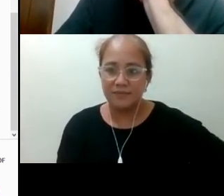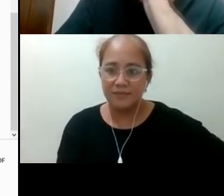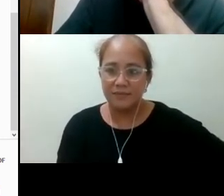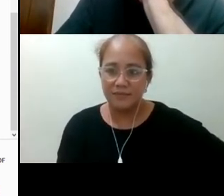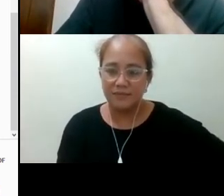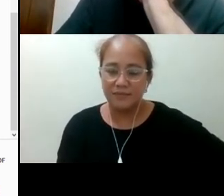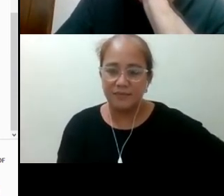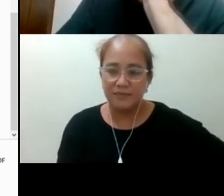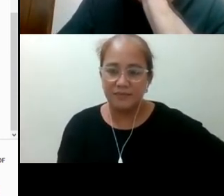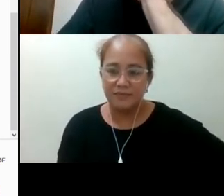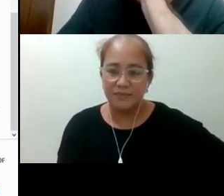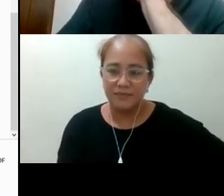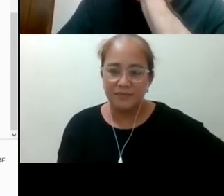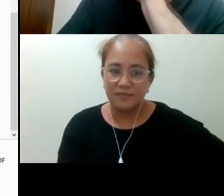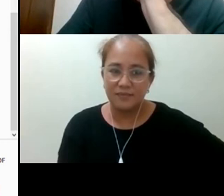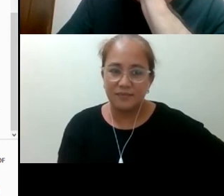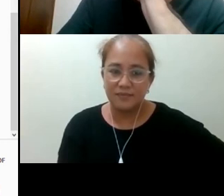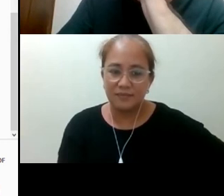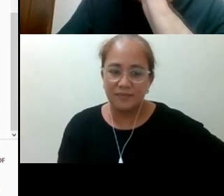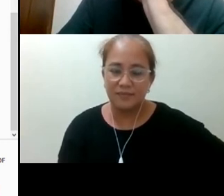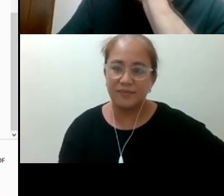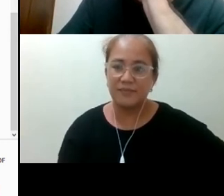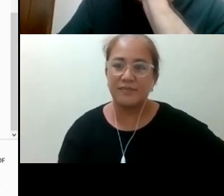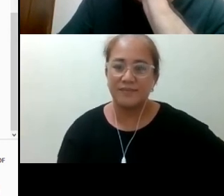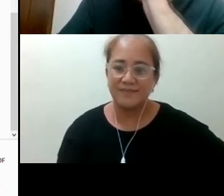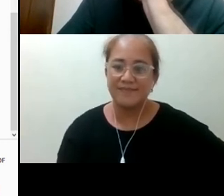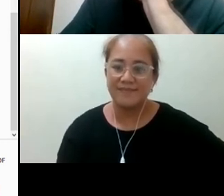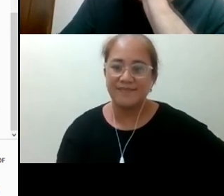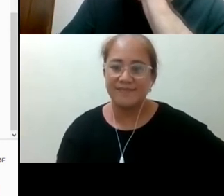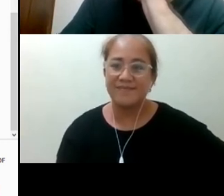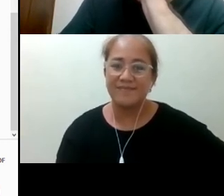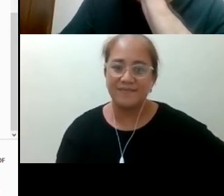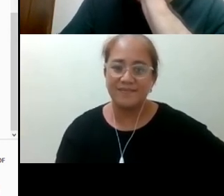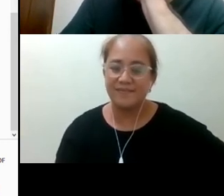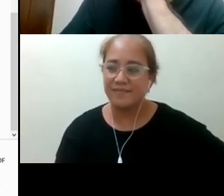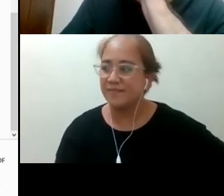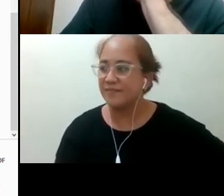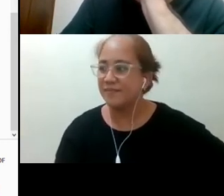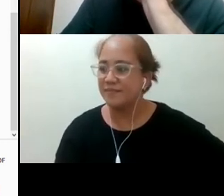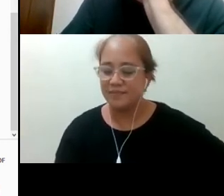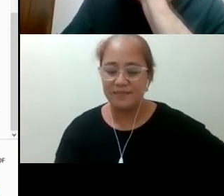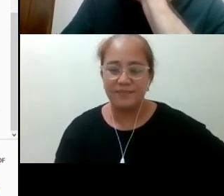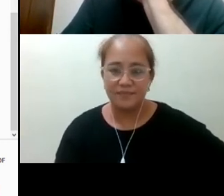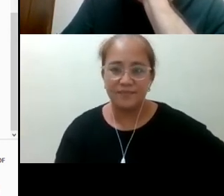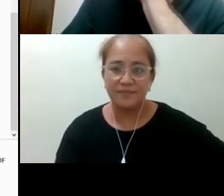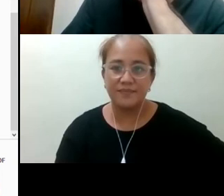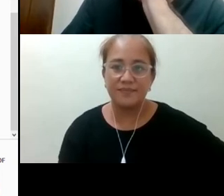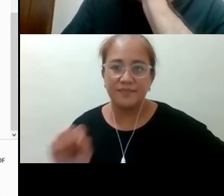In the first course that you taught, sir, when Yeah. we had to write out everything out,